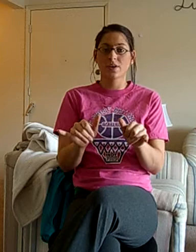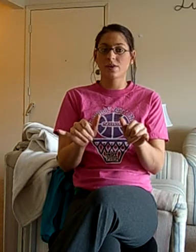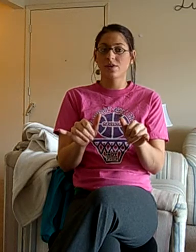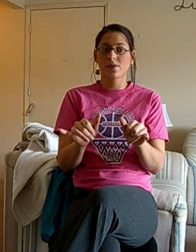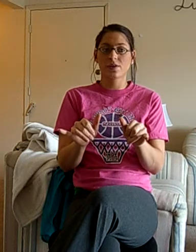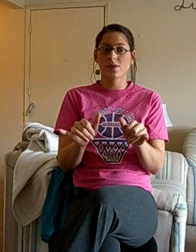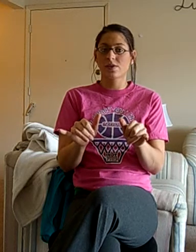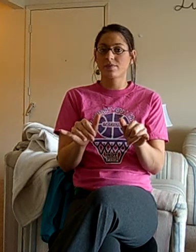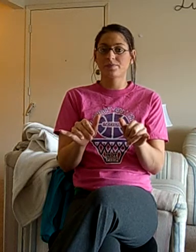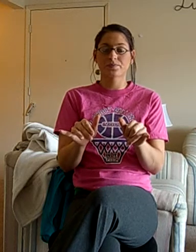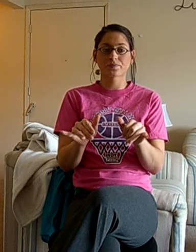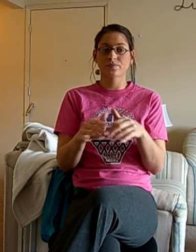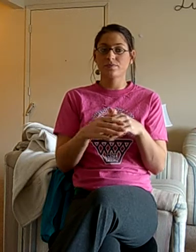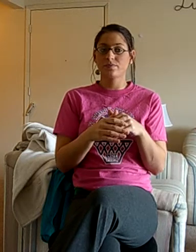shape of the container in which it's placed.